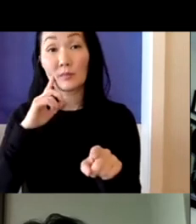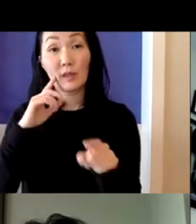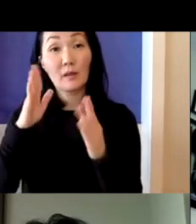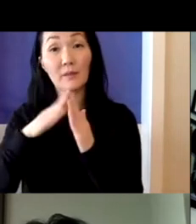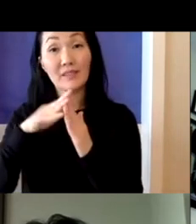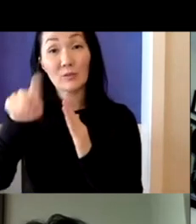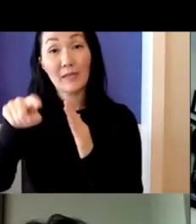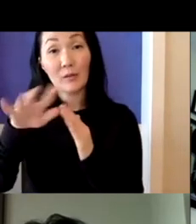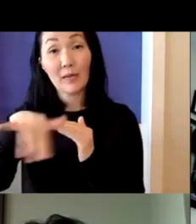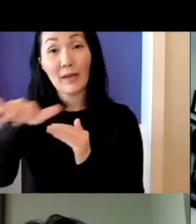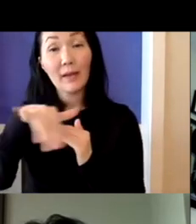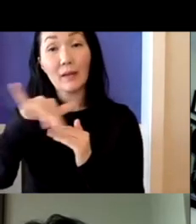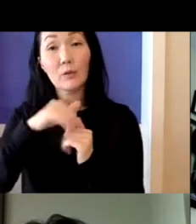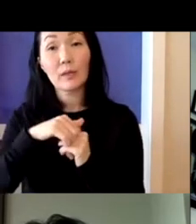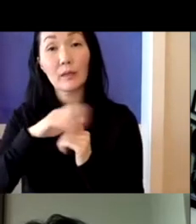We do have